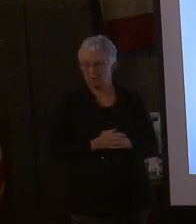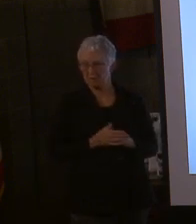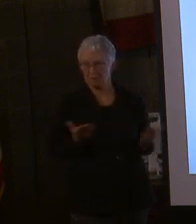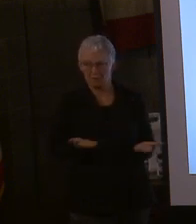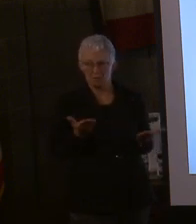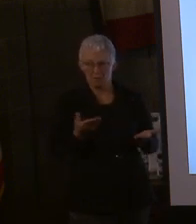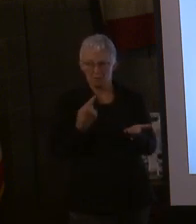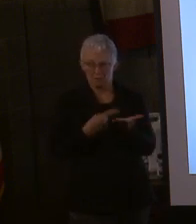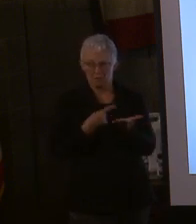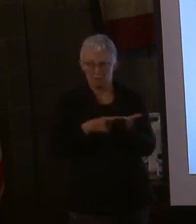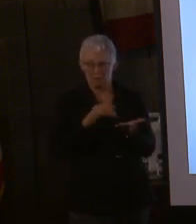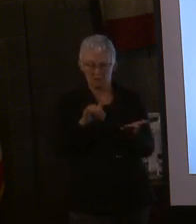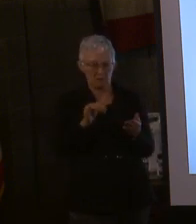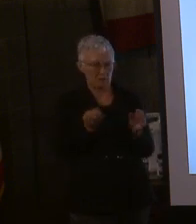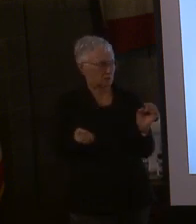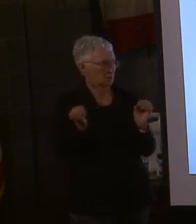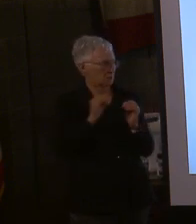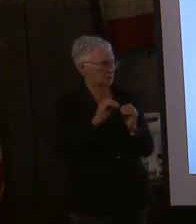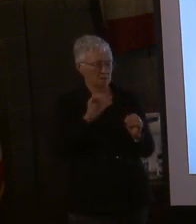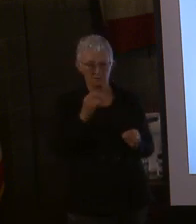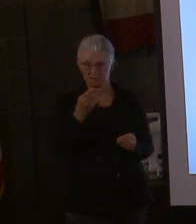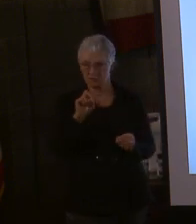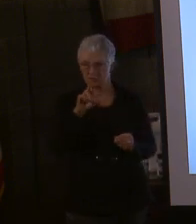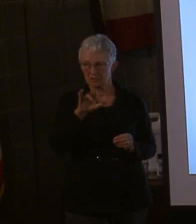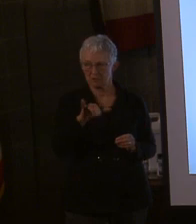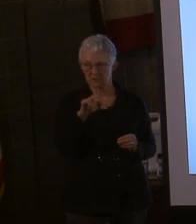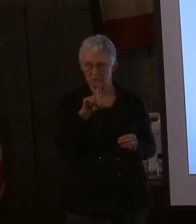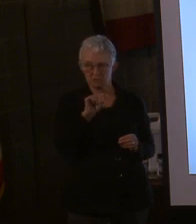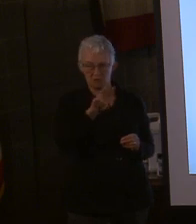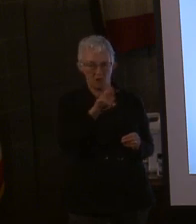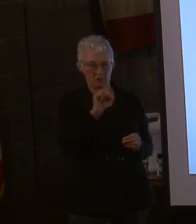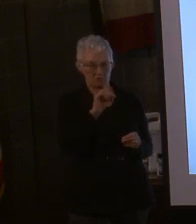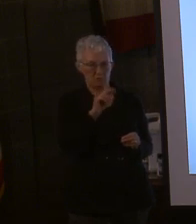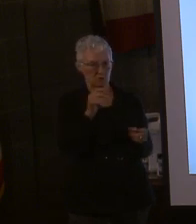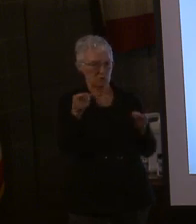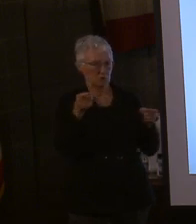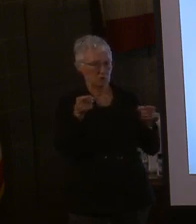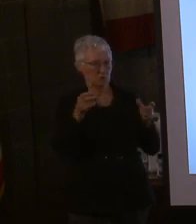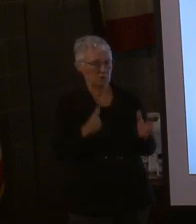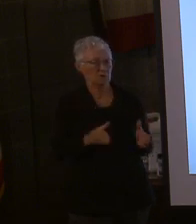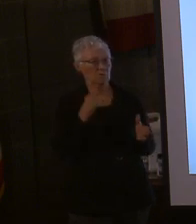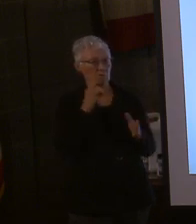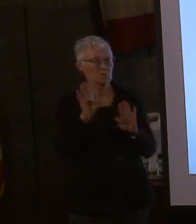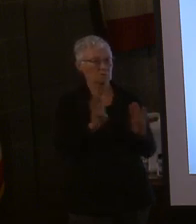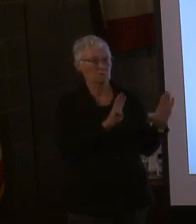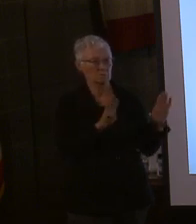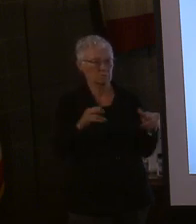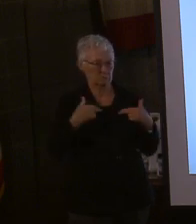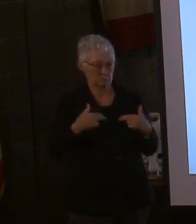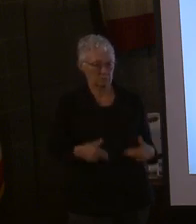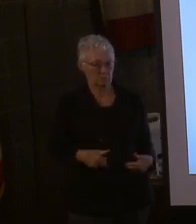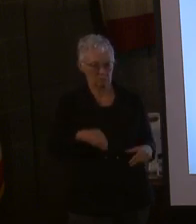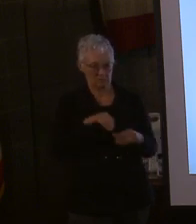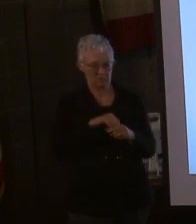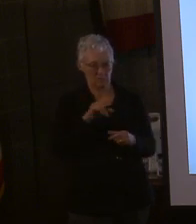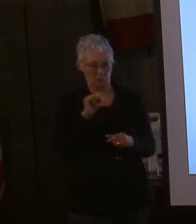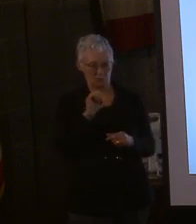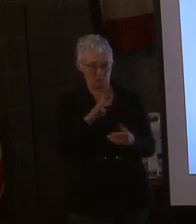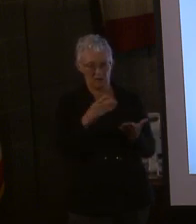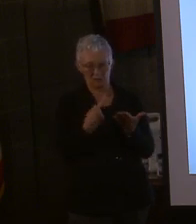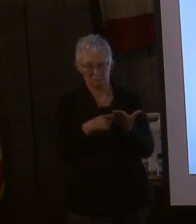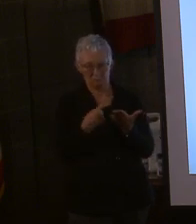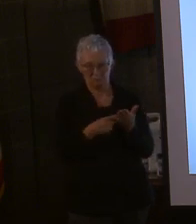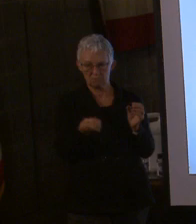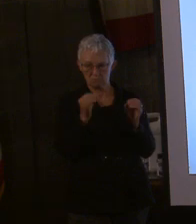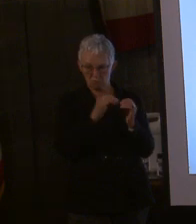that, I would call up Sherry Dawson, who's our Director for Behavioral Health at the state of Nebraska, to talk a little bit more about